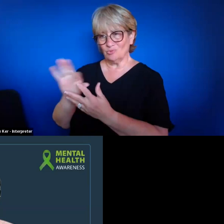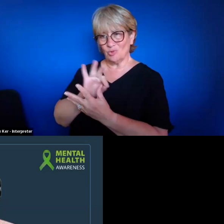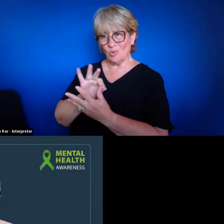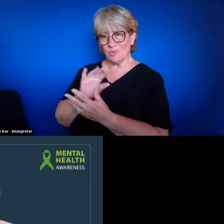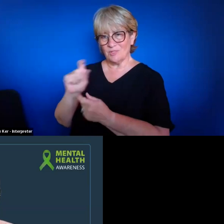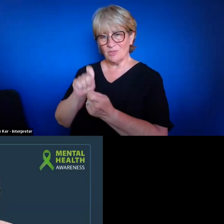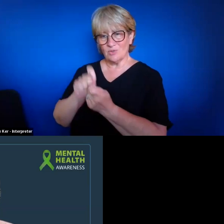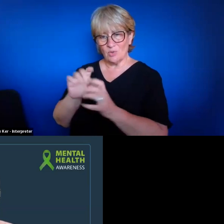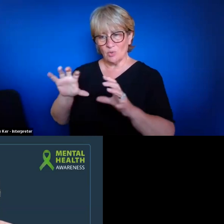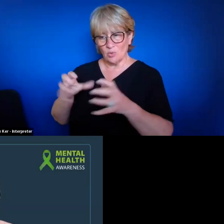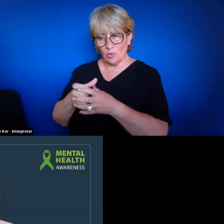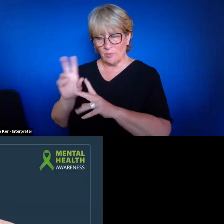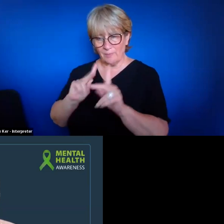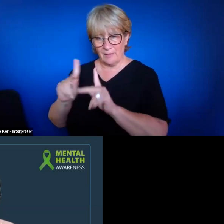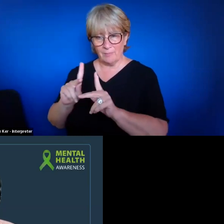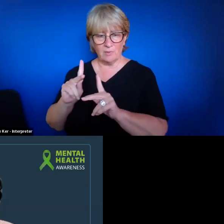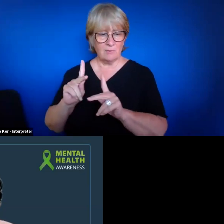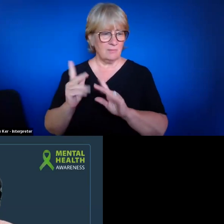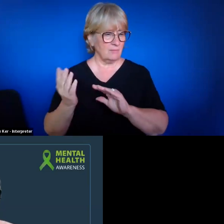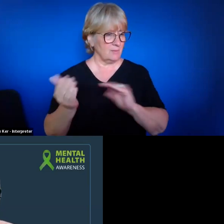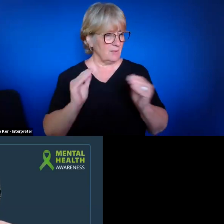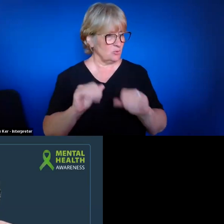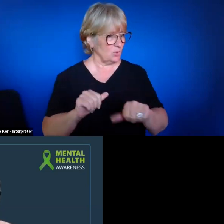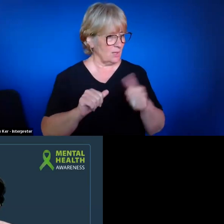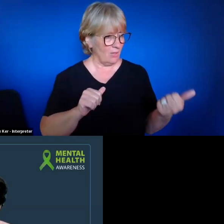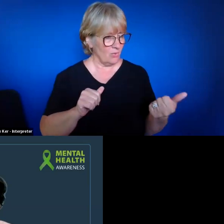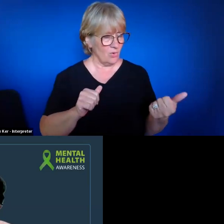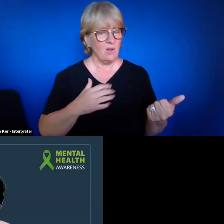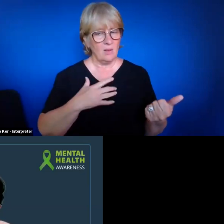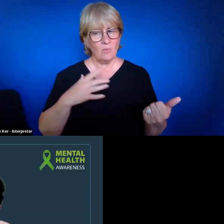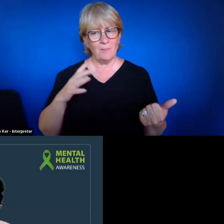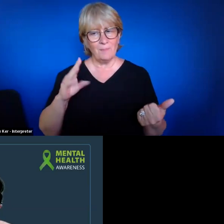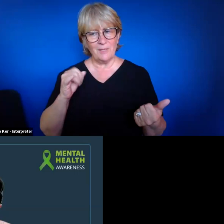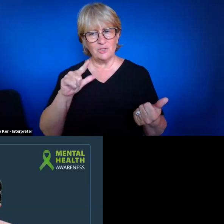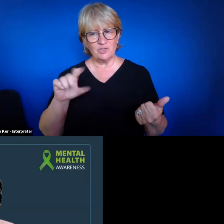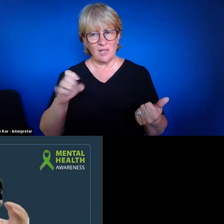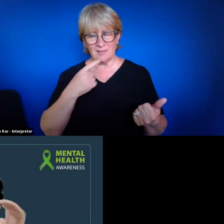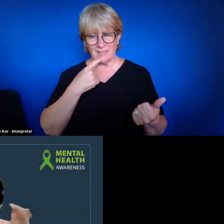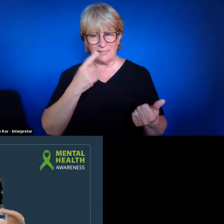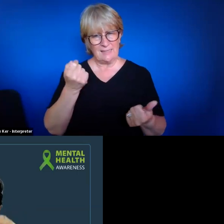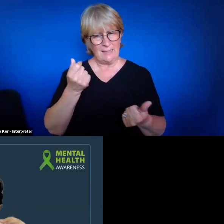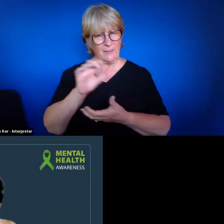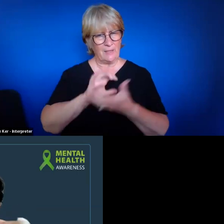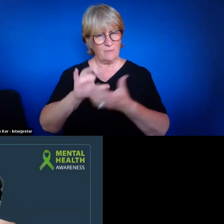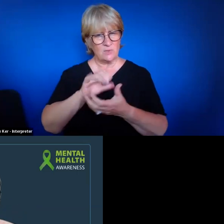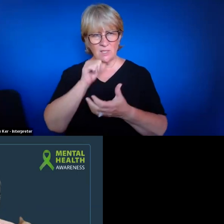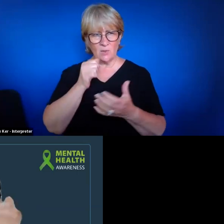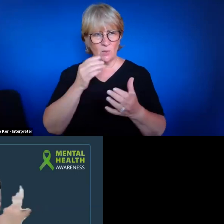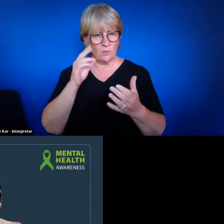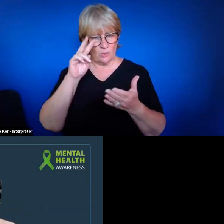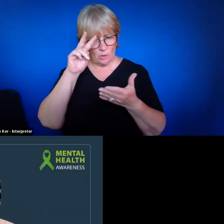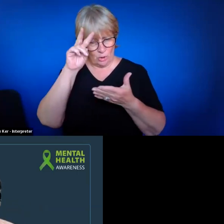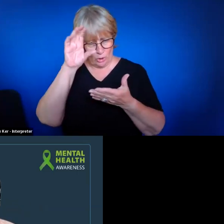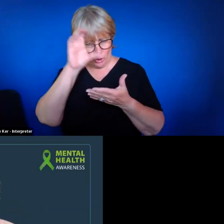group of people versus another. And I think I will echo what Michelle said. It's a little confusing. You know, I don't look through every email to see